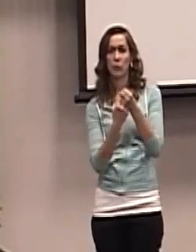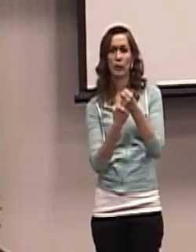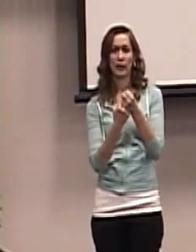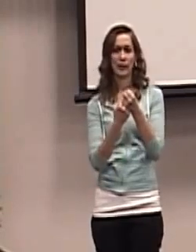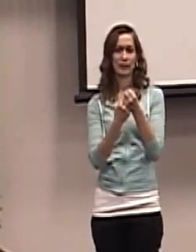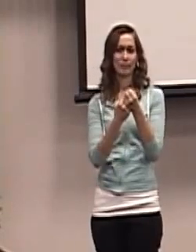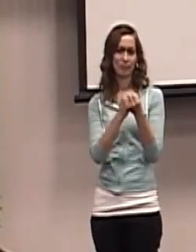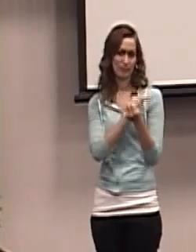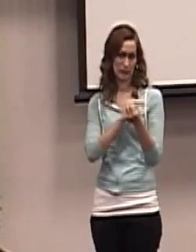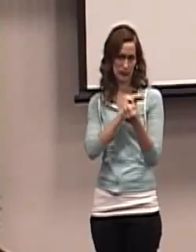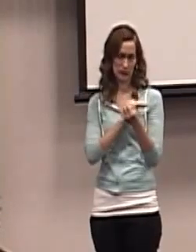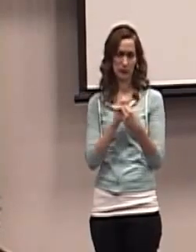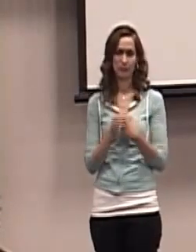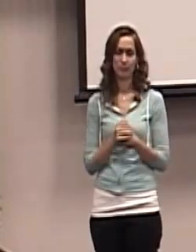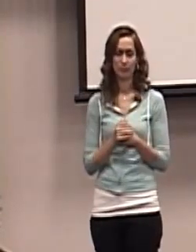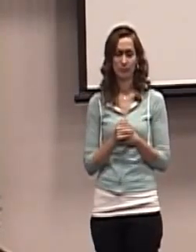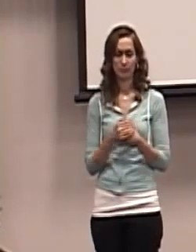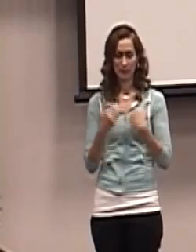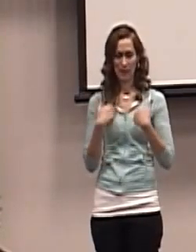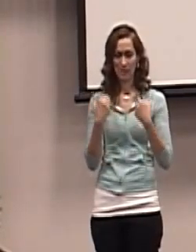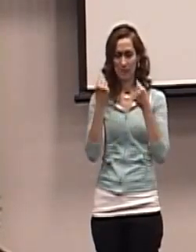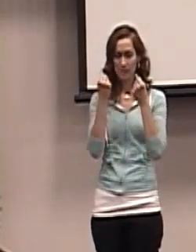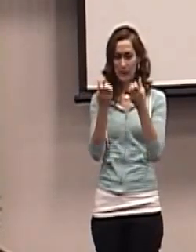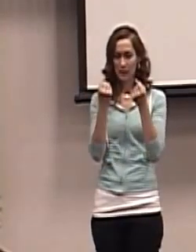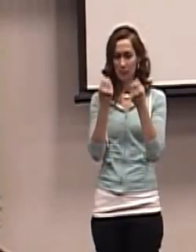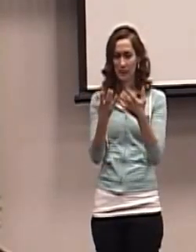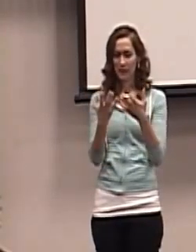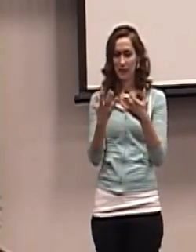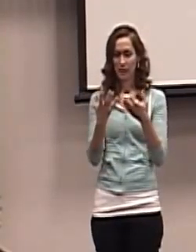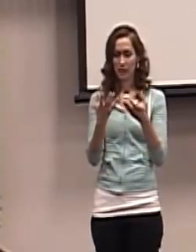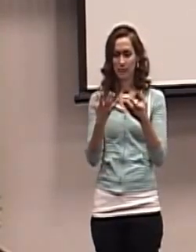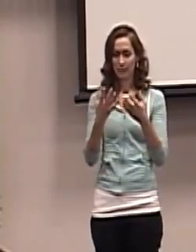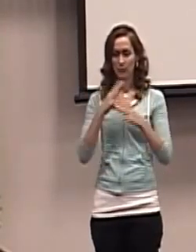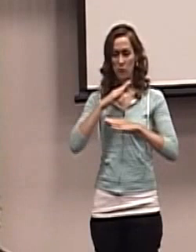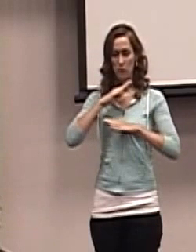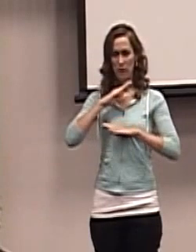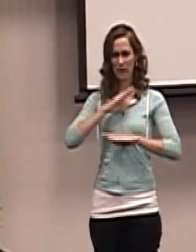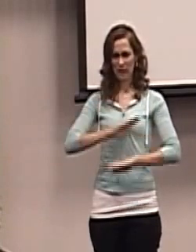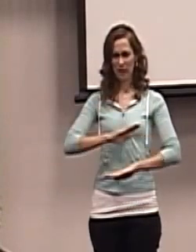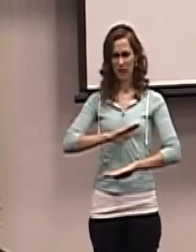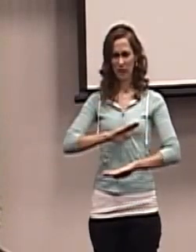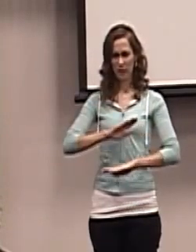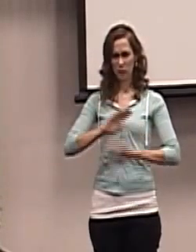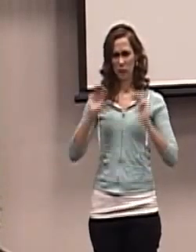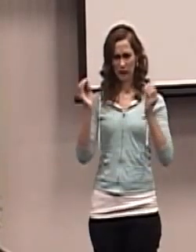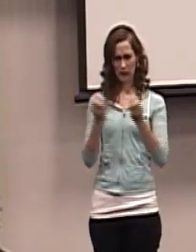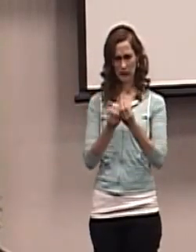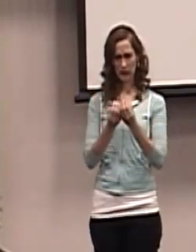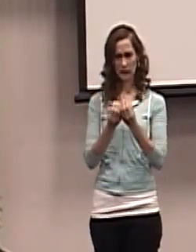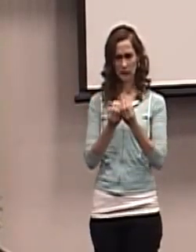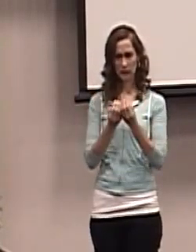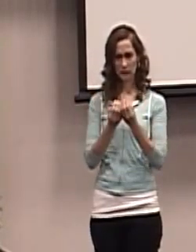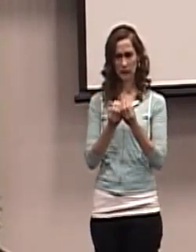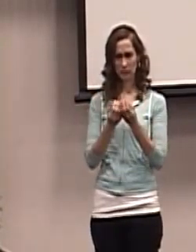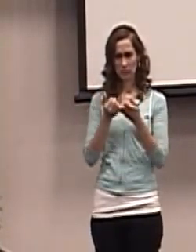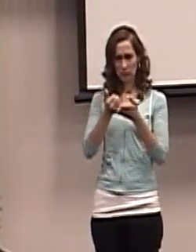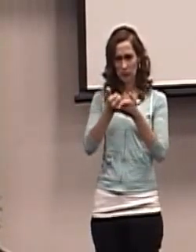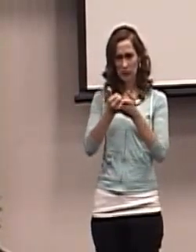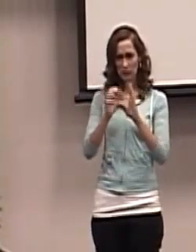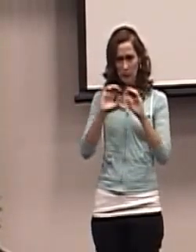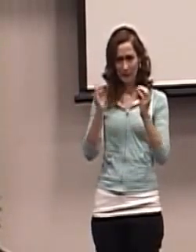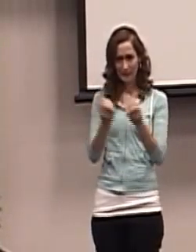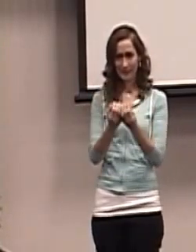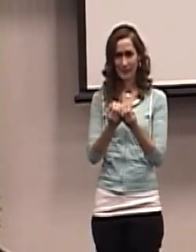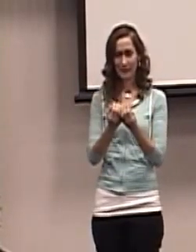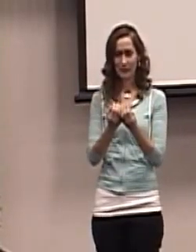many relief organizations, both secular and religious, around the world,